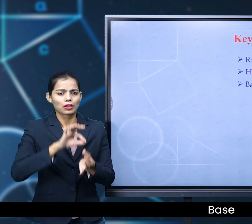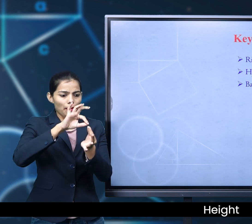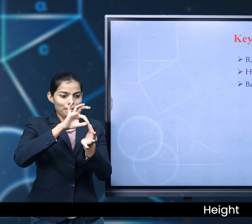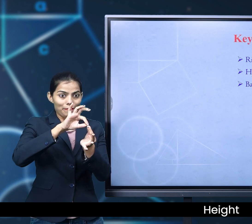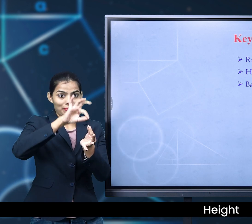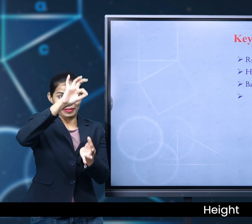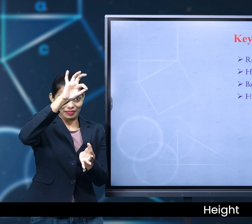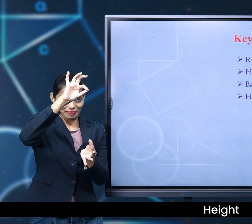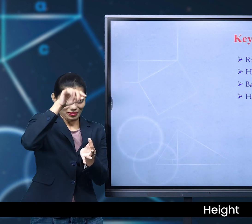height,